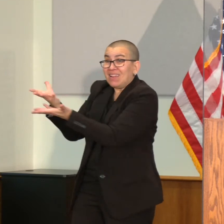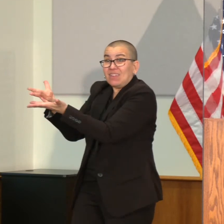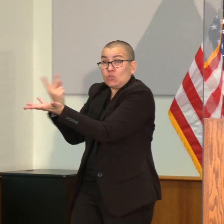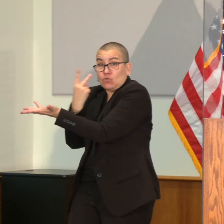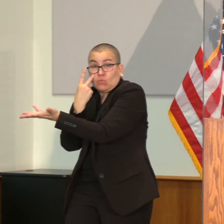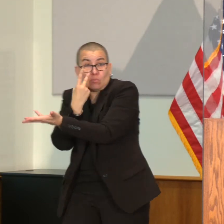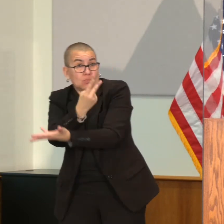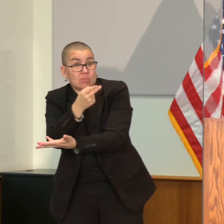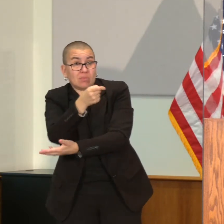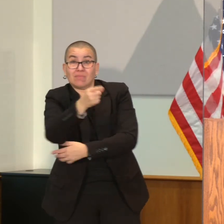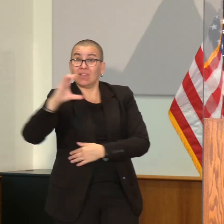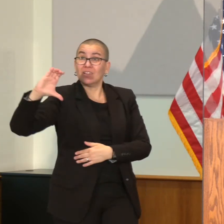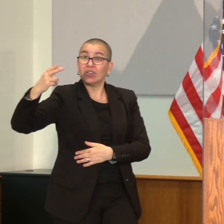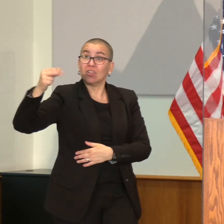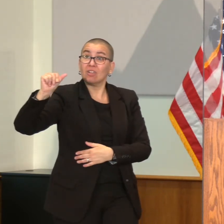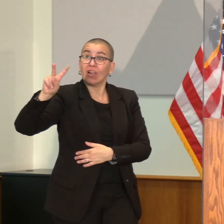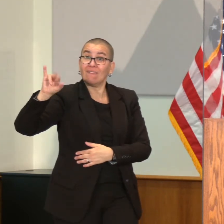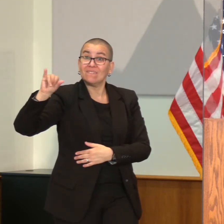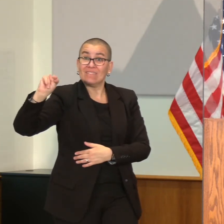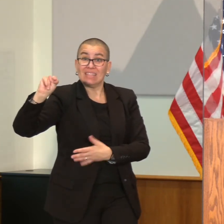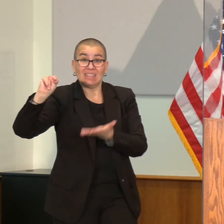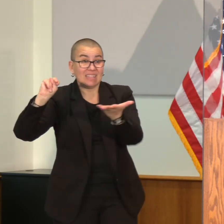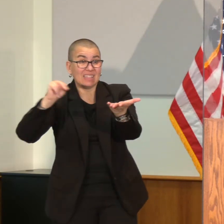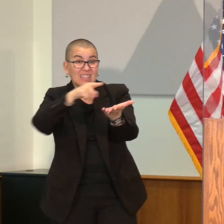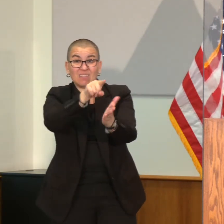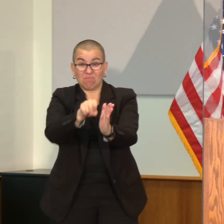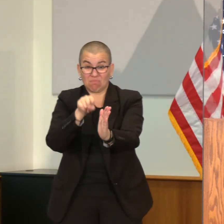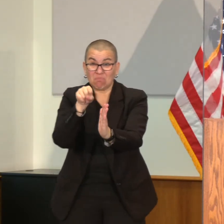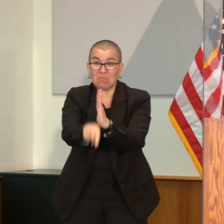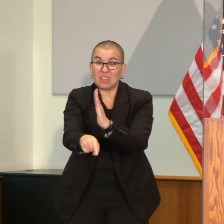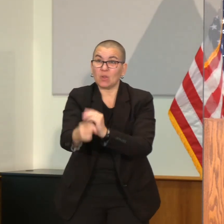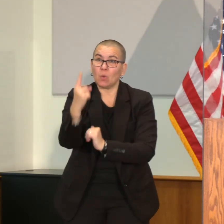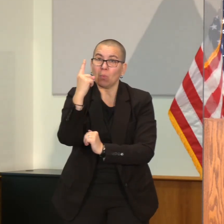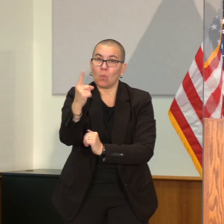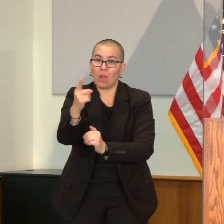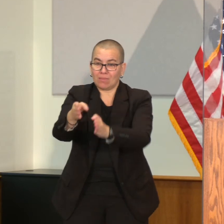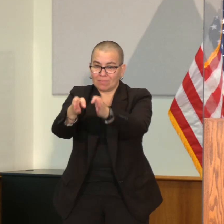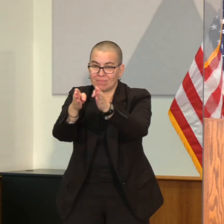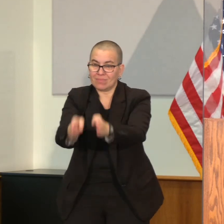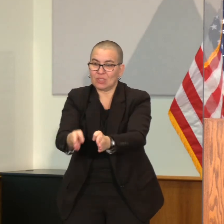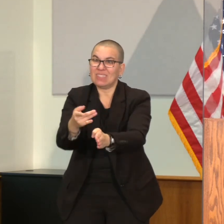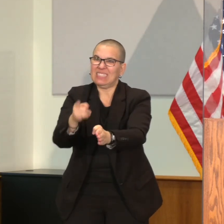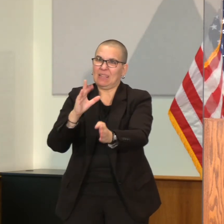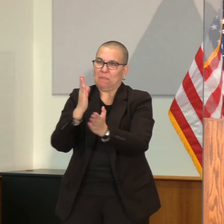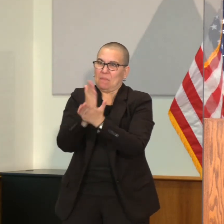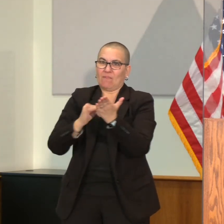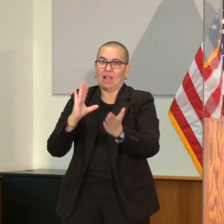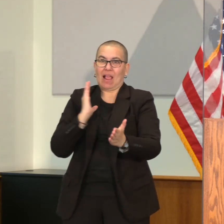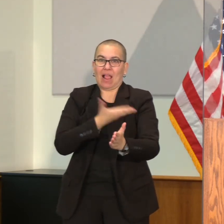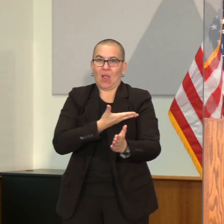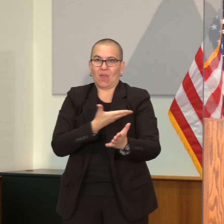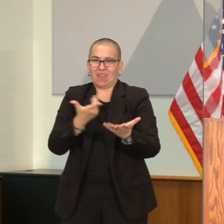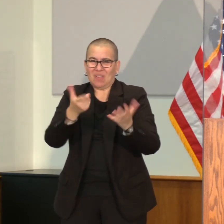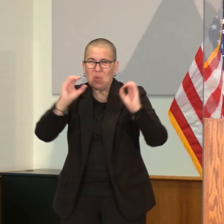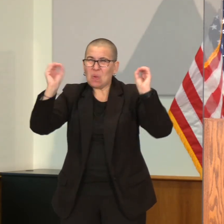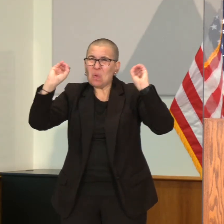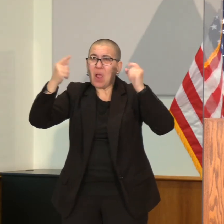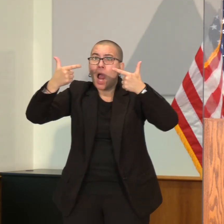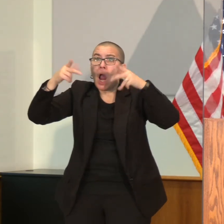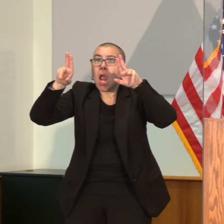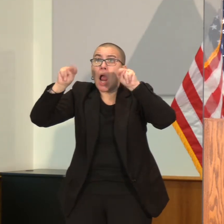murdered a citizen of our state in the course of a police detention, an unarmed black man named George Floyd.